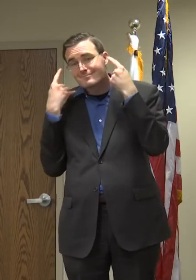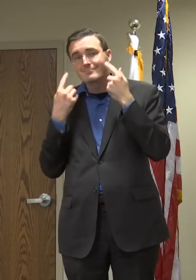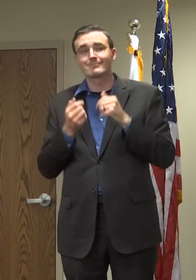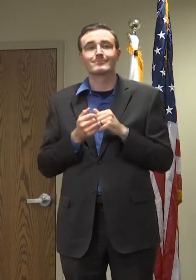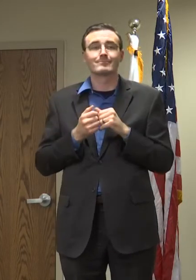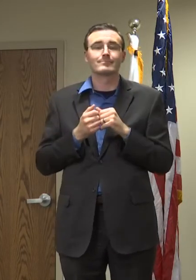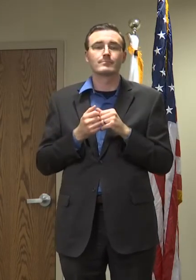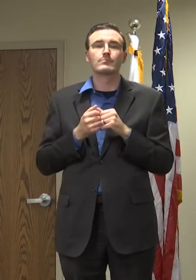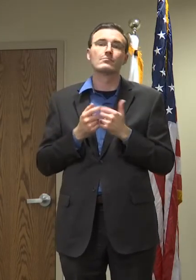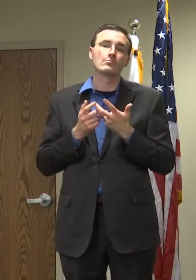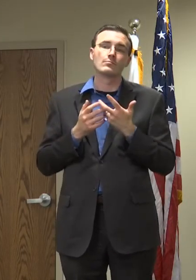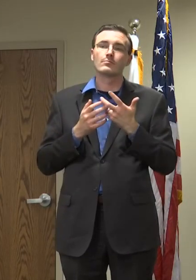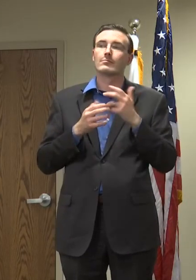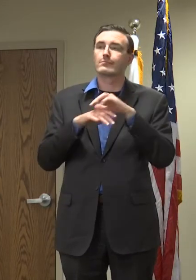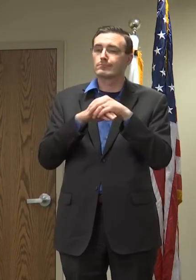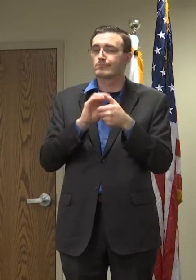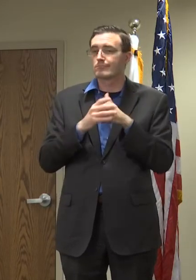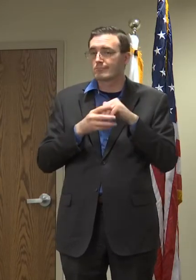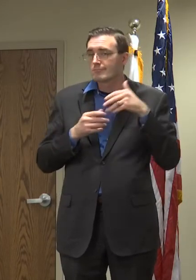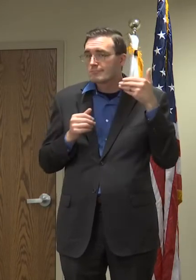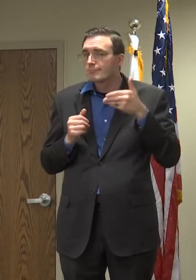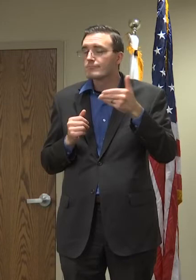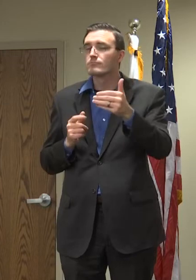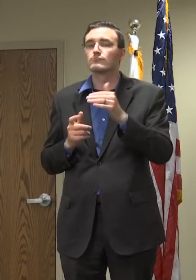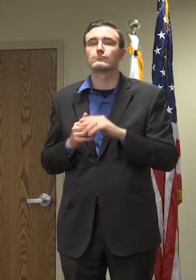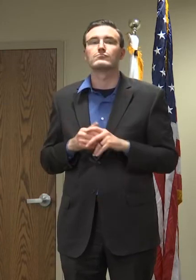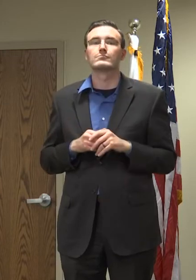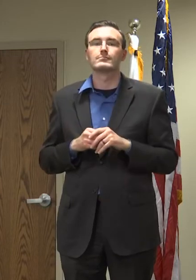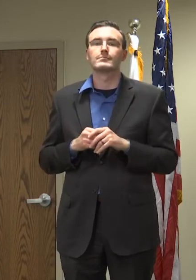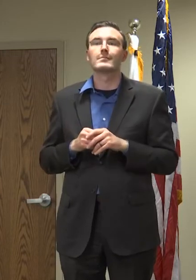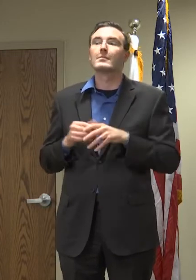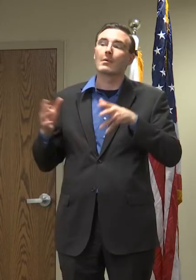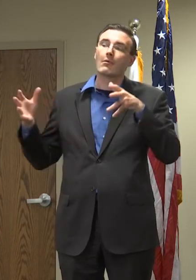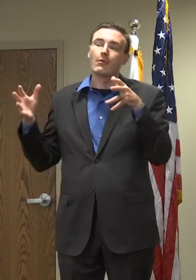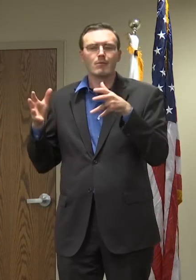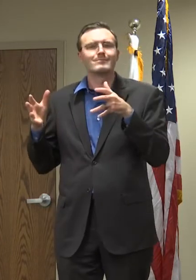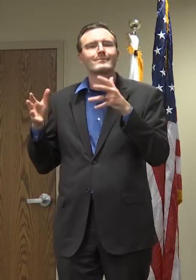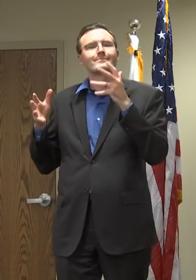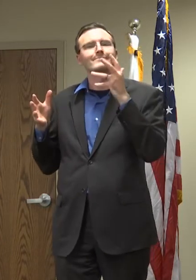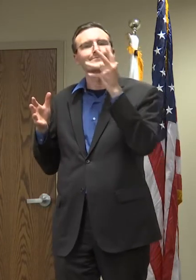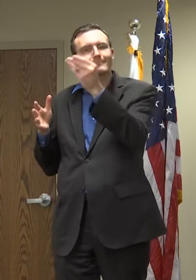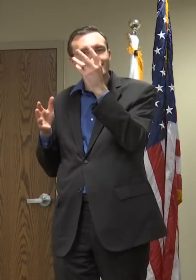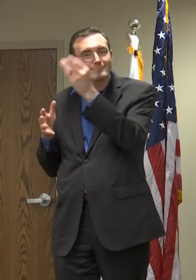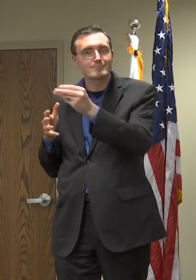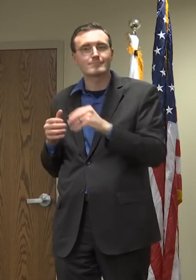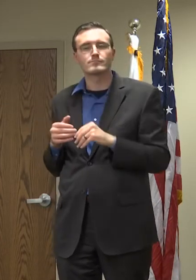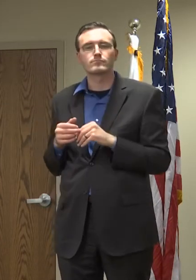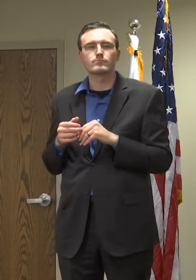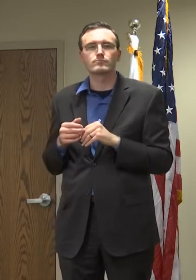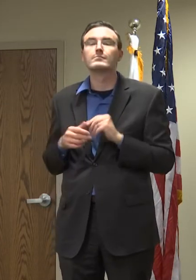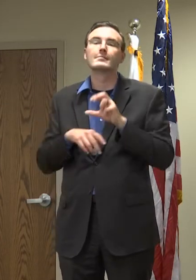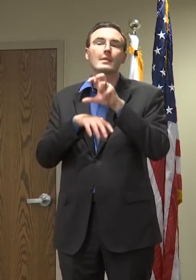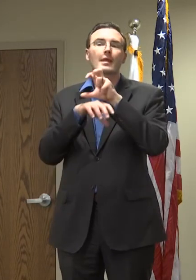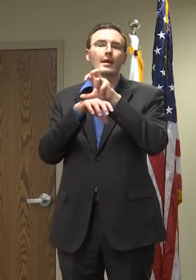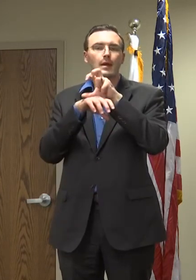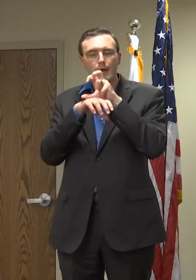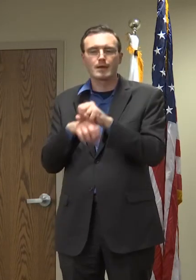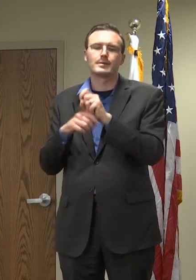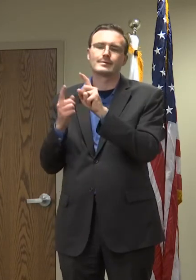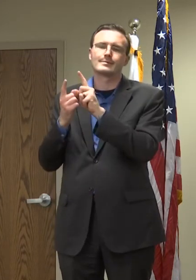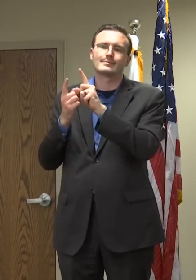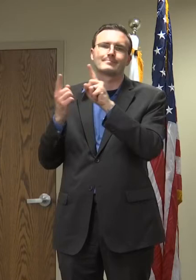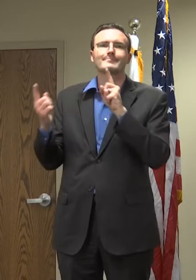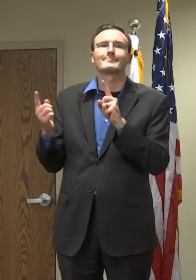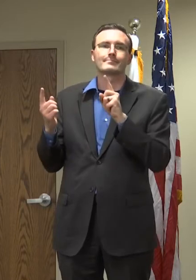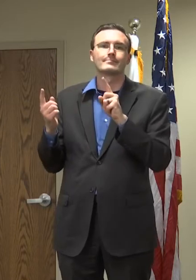frequently, it's bringing things outdoors, as Dr. Martell said, and it's practicing social distancing at any place that you